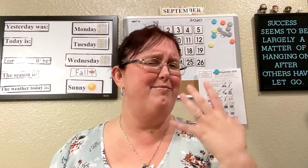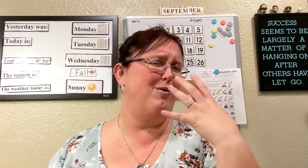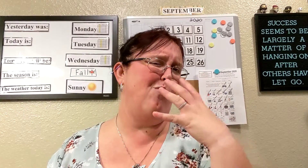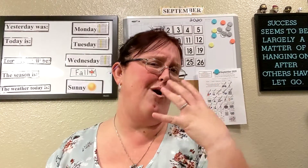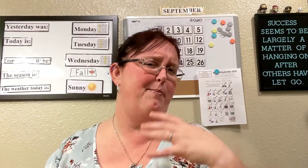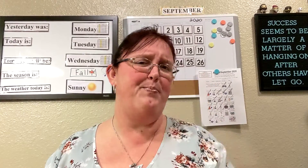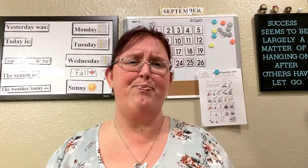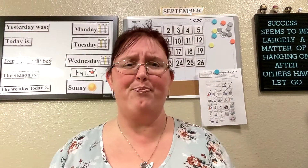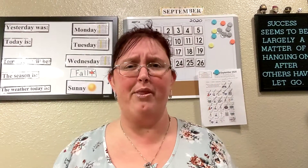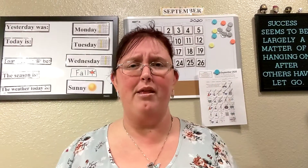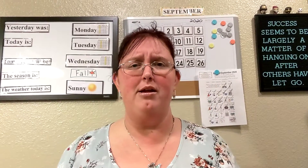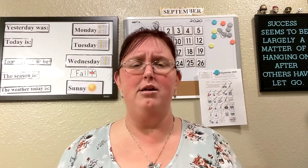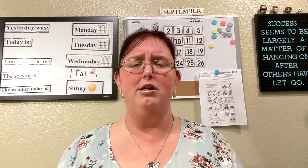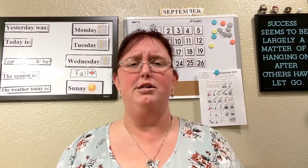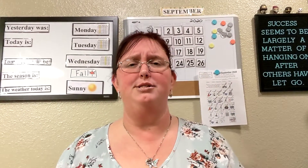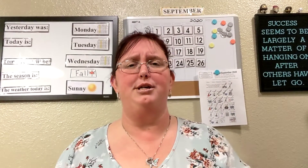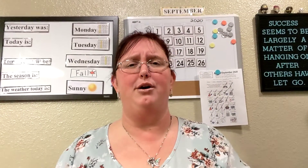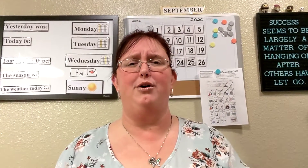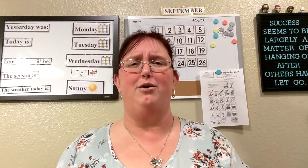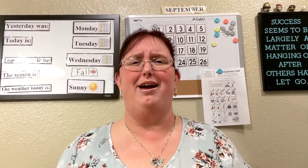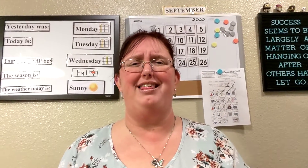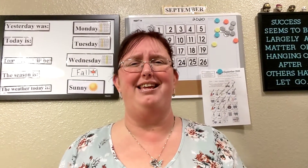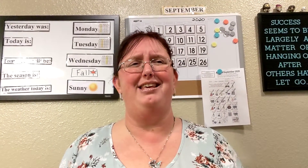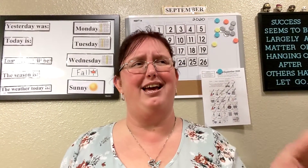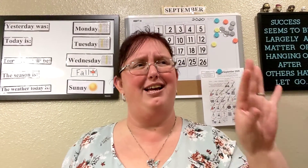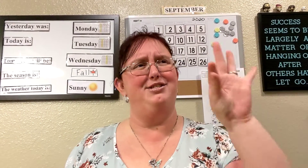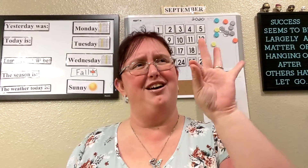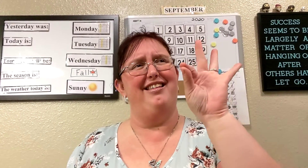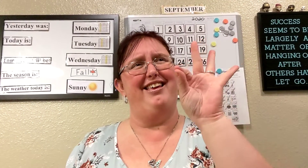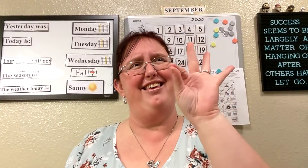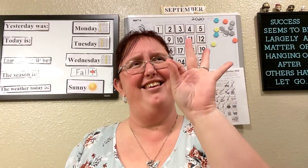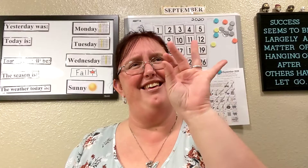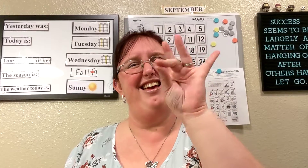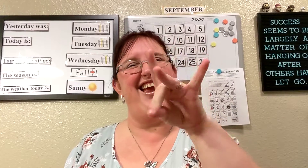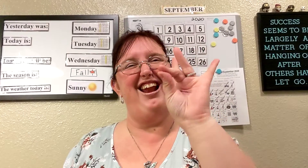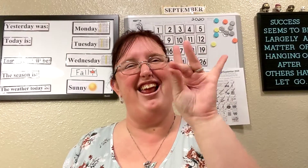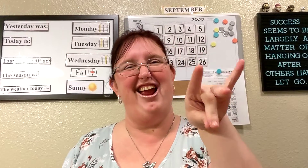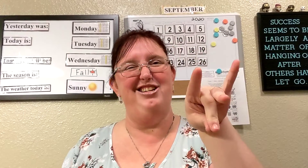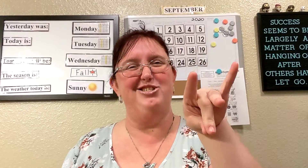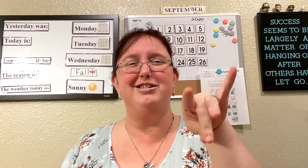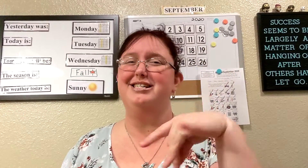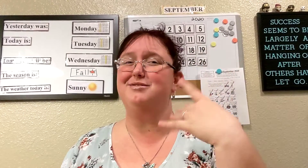but warm. So I think I saw like 88 degrees.